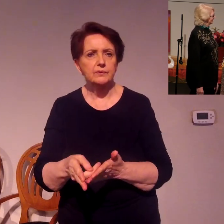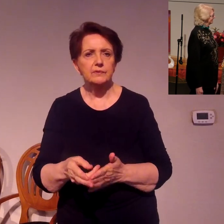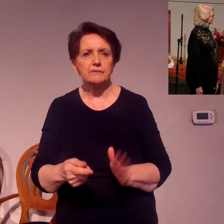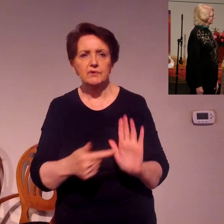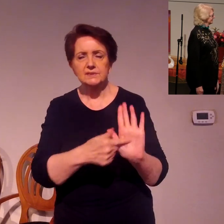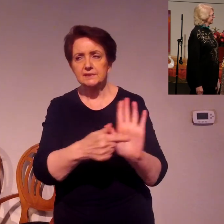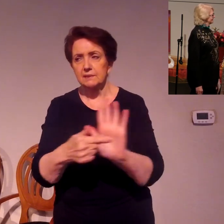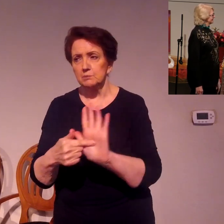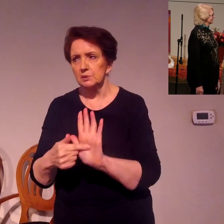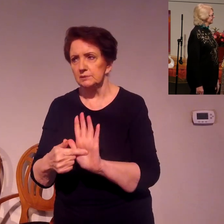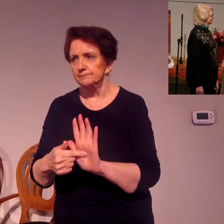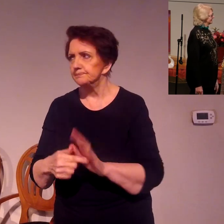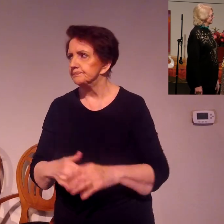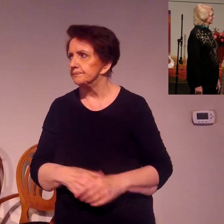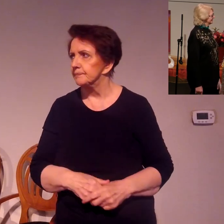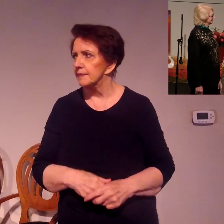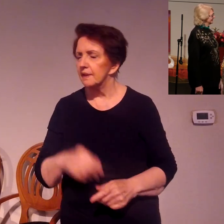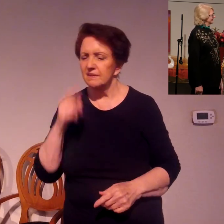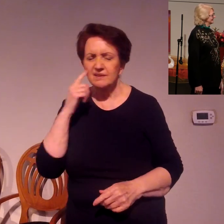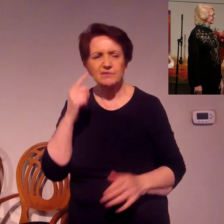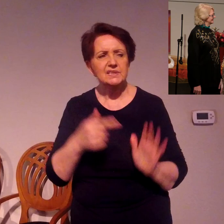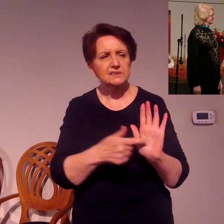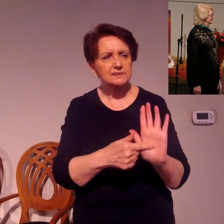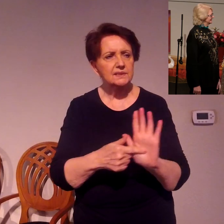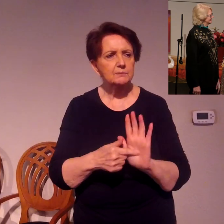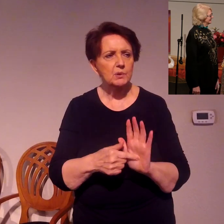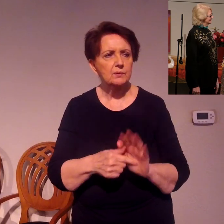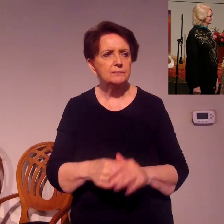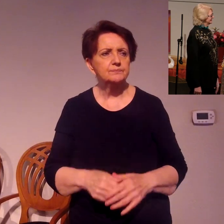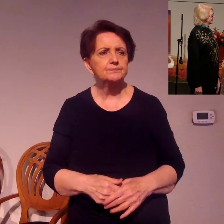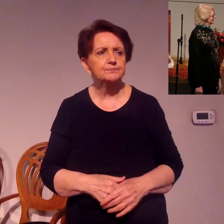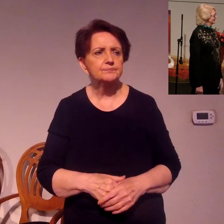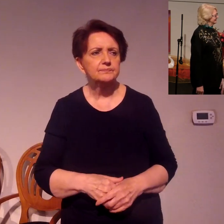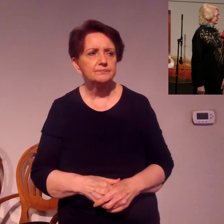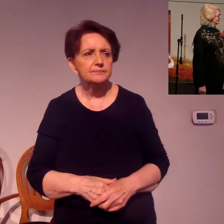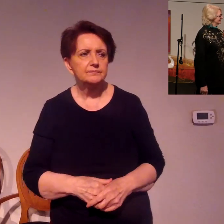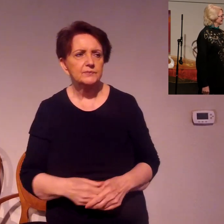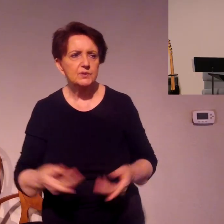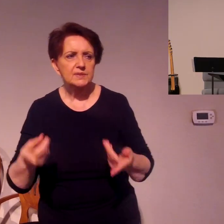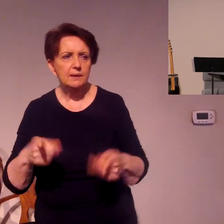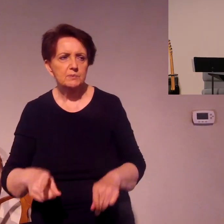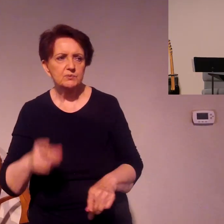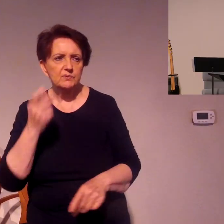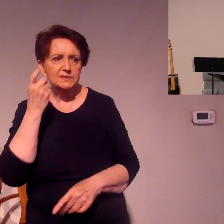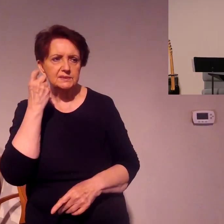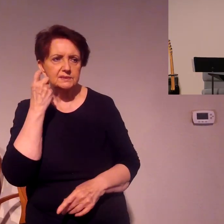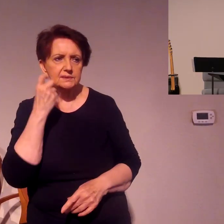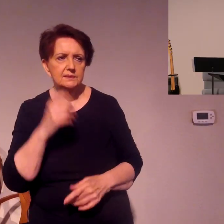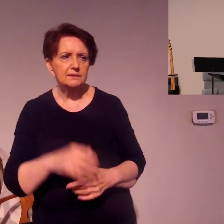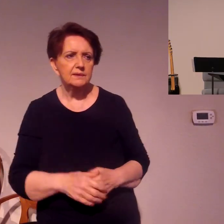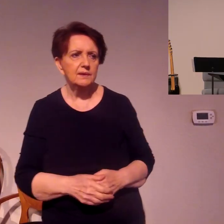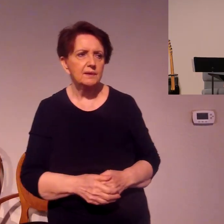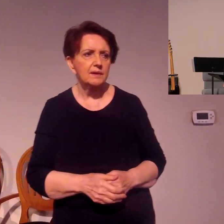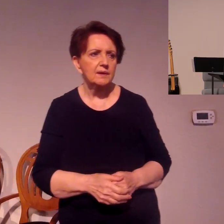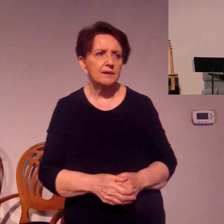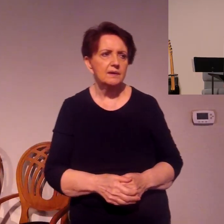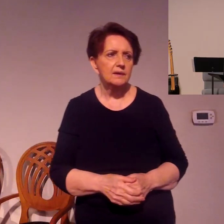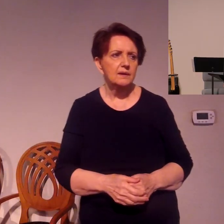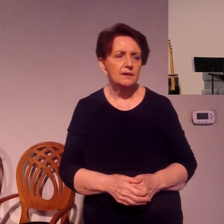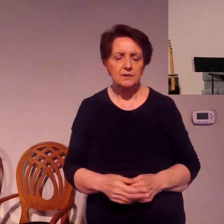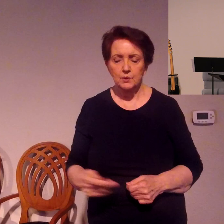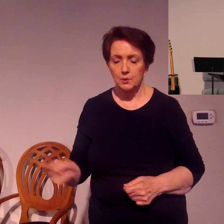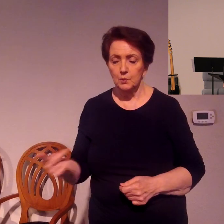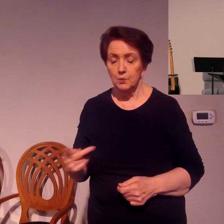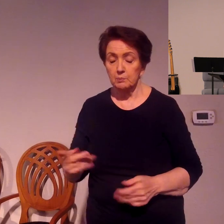Example. Think of an example where we've done that recently for one another. Well, we're